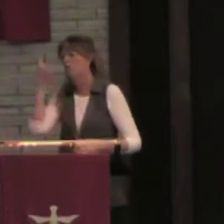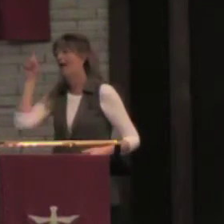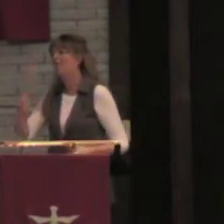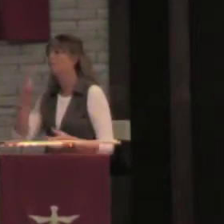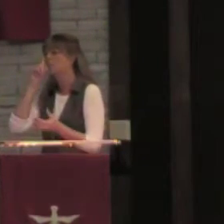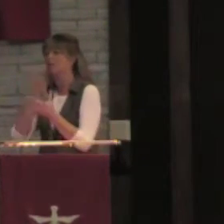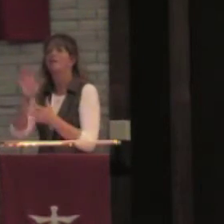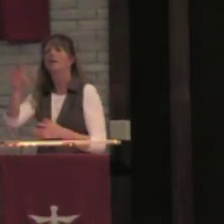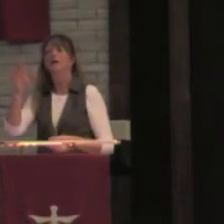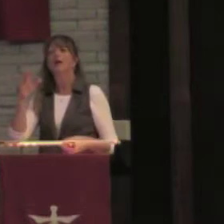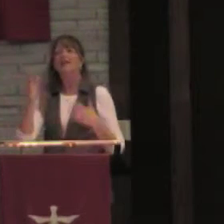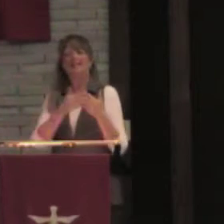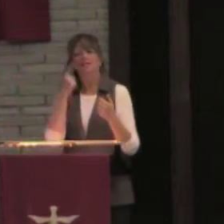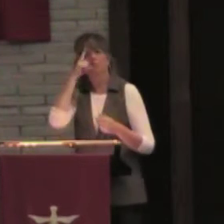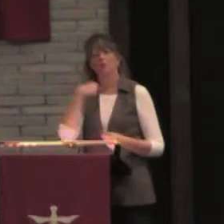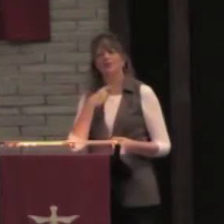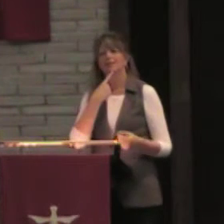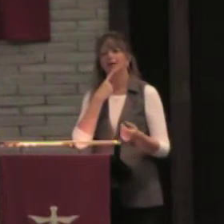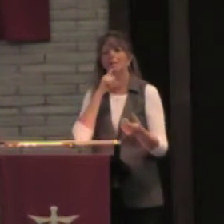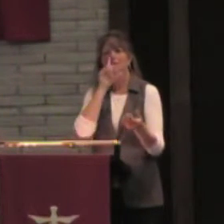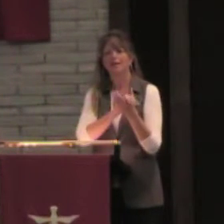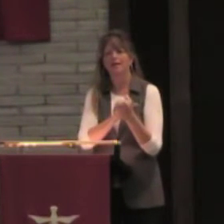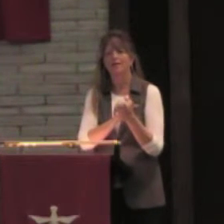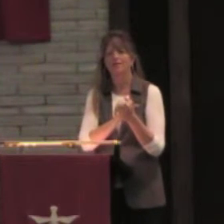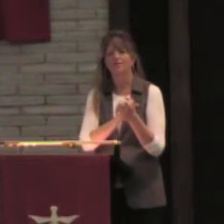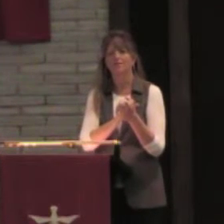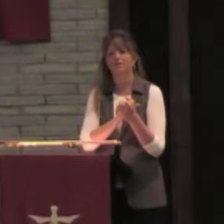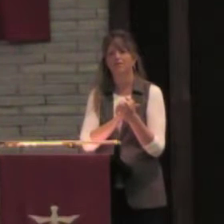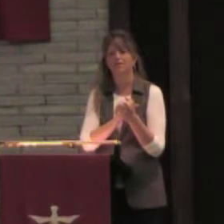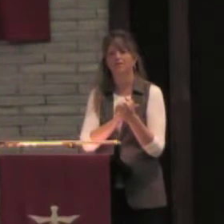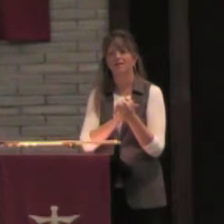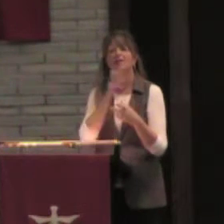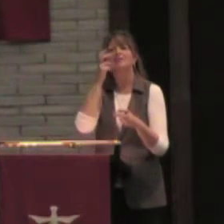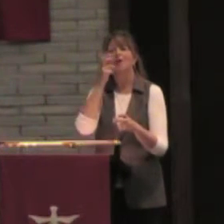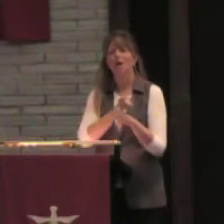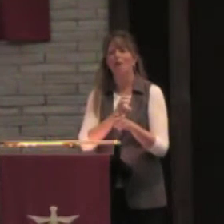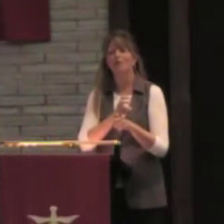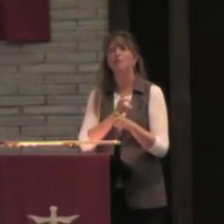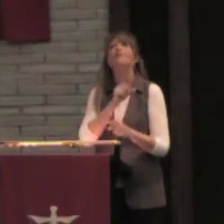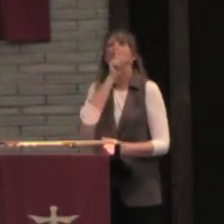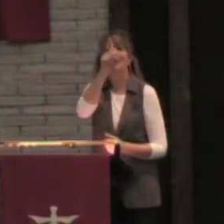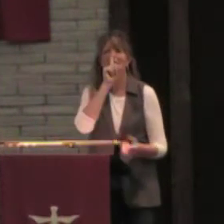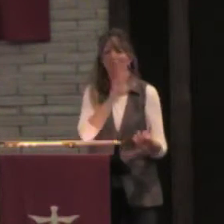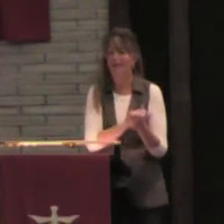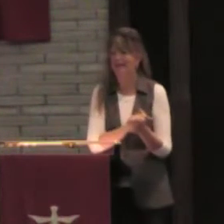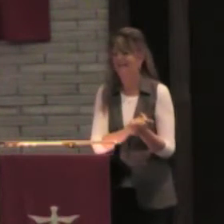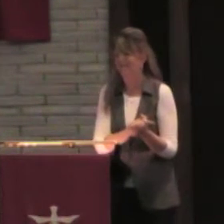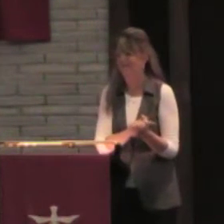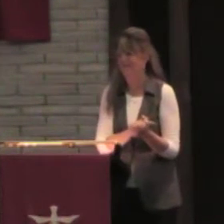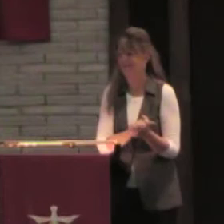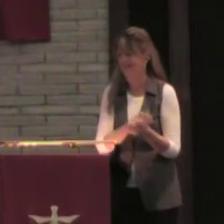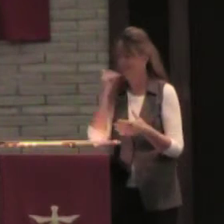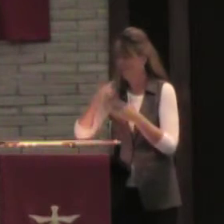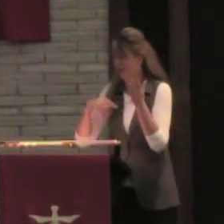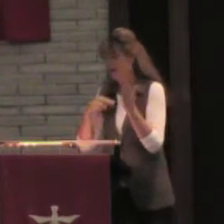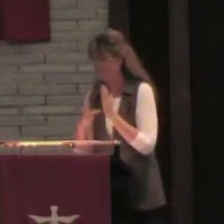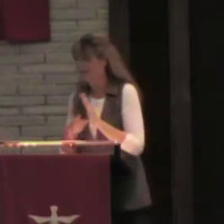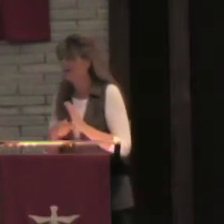believe, first of all, you have to believe. It's easy for me to say believe, but it's hard to really believe. Do you know what I